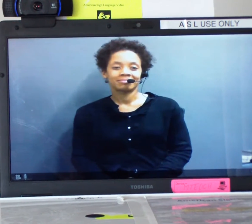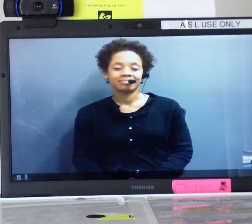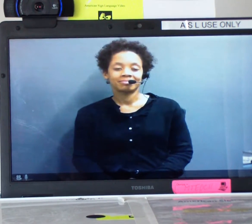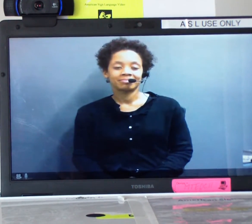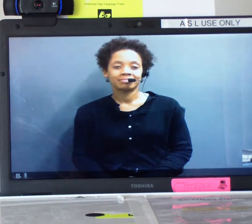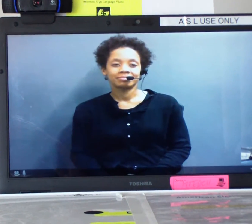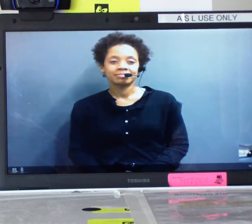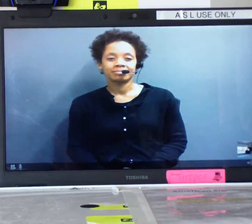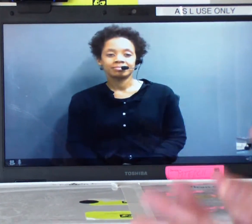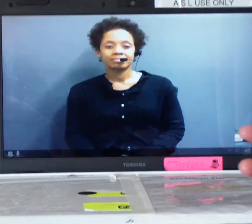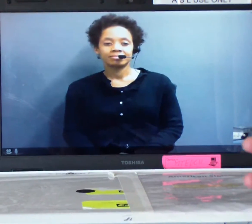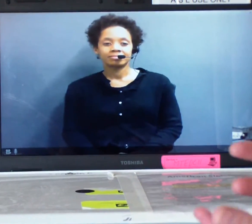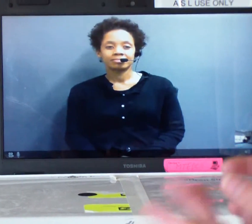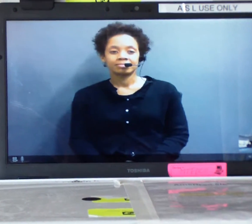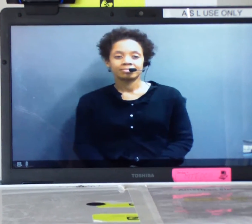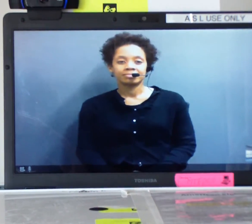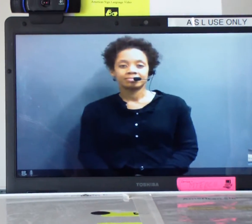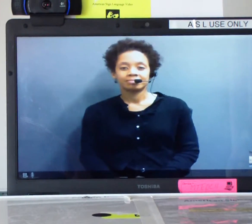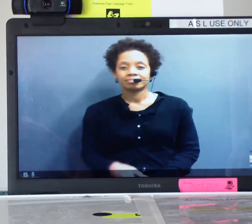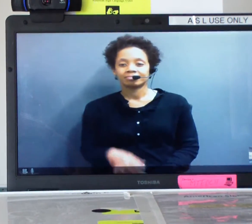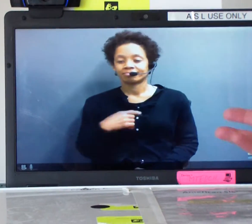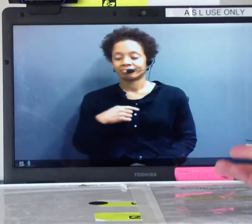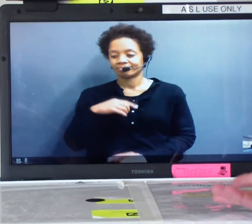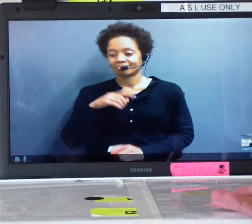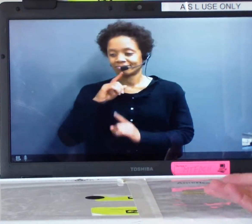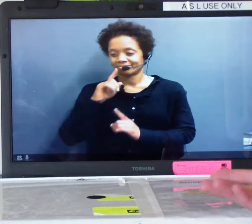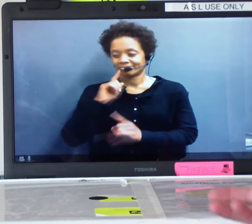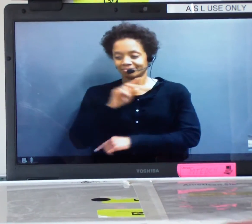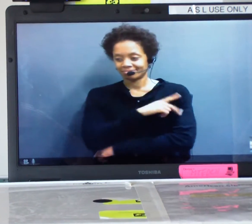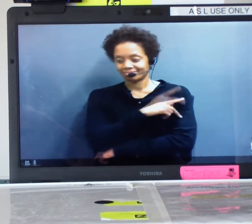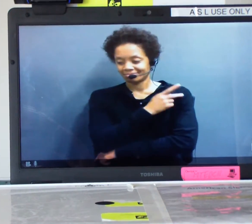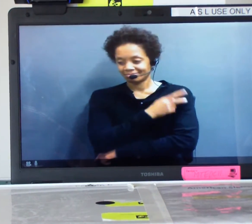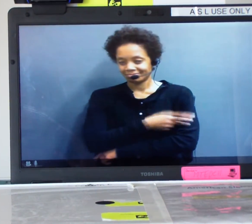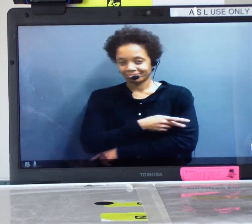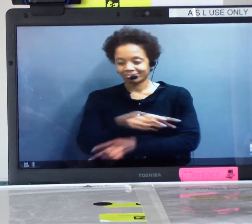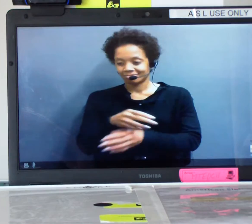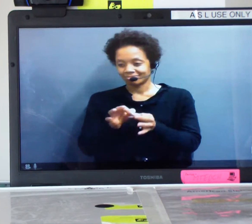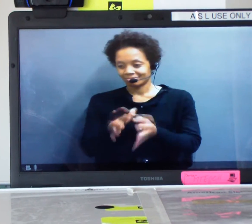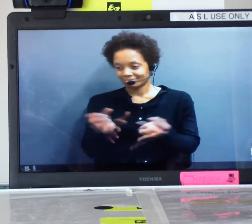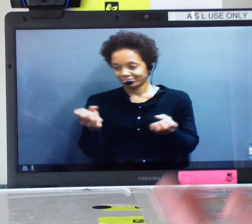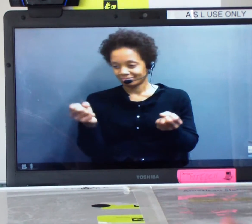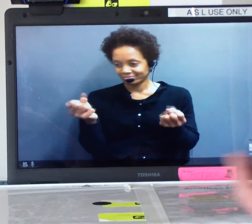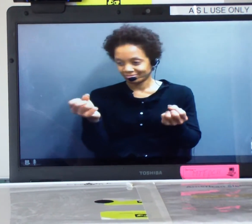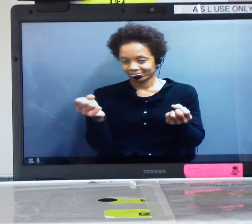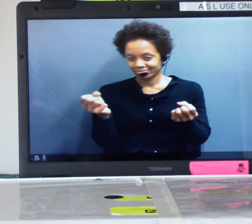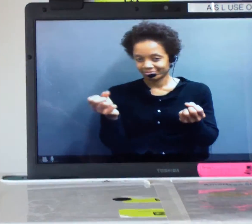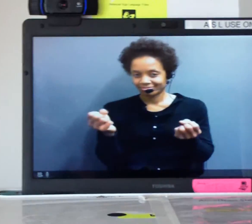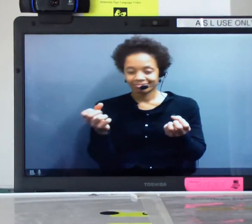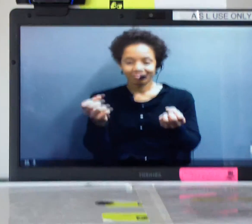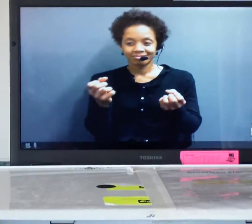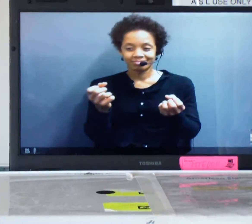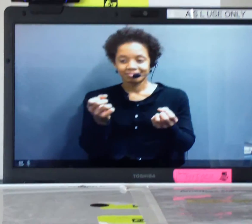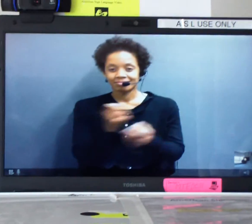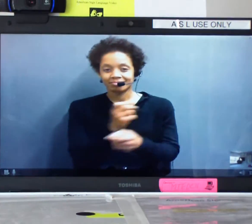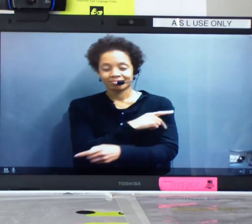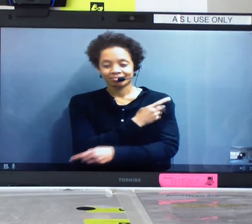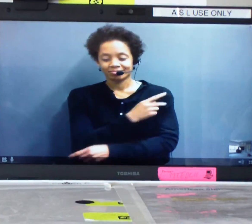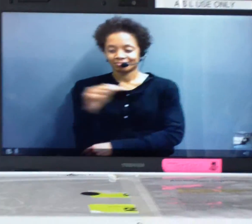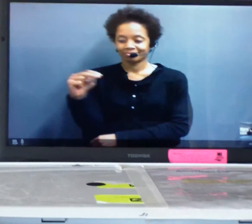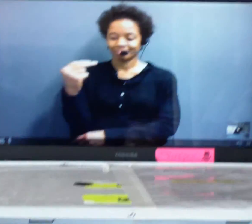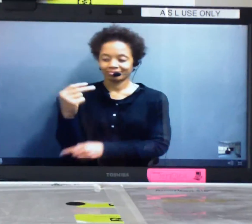that. So I am talking to the patient, the interpreter is signing, the patient is looking at the interpreter, and